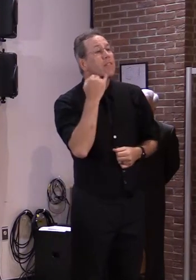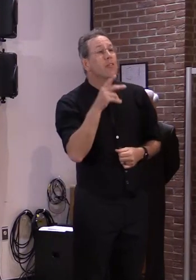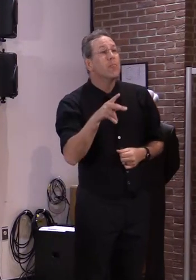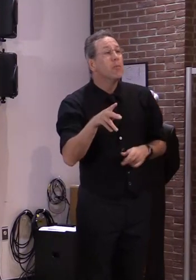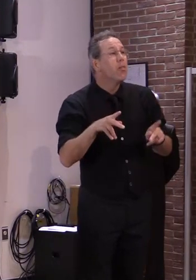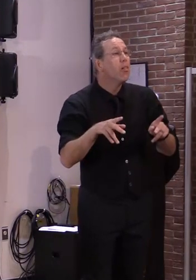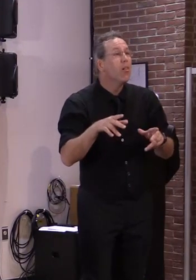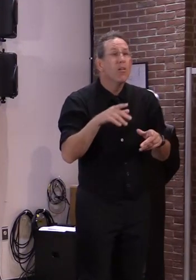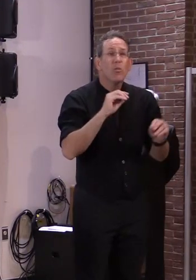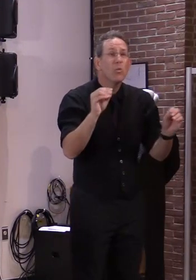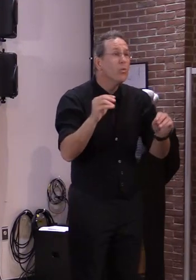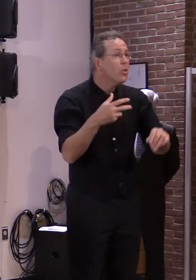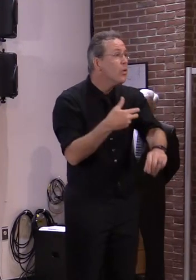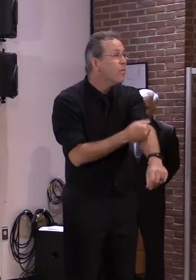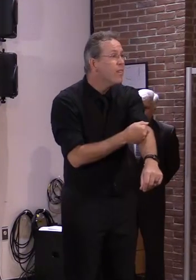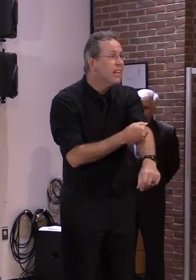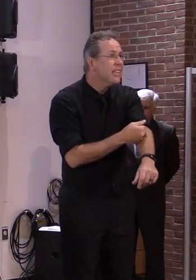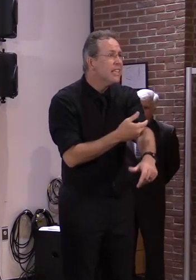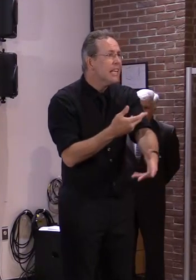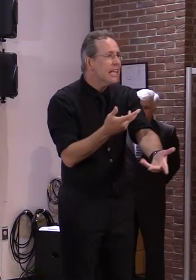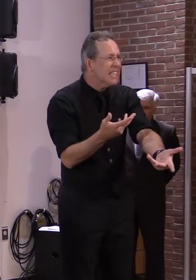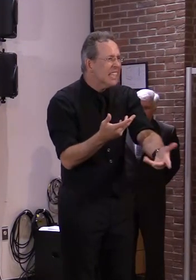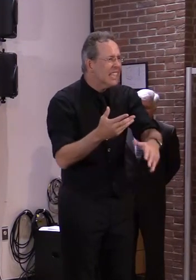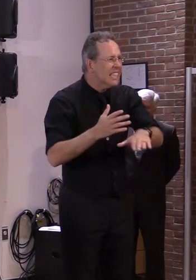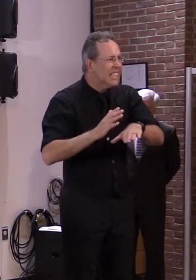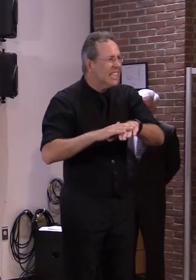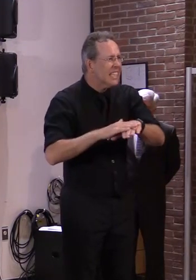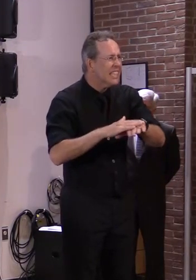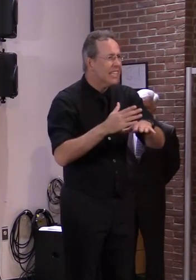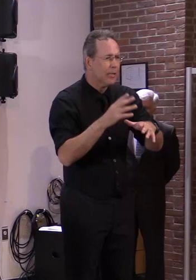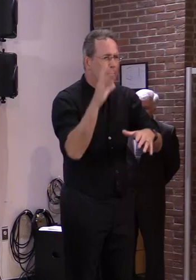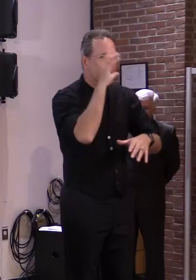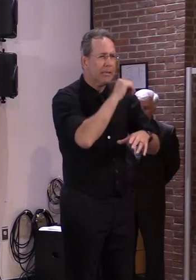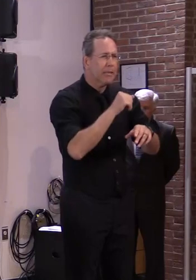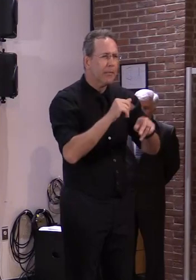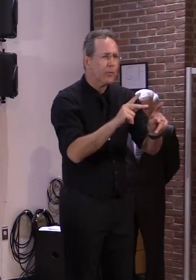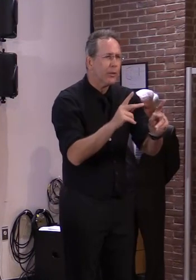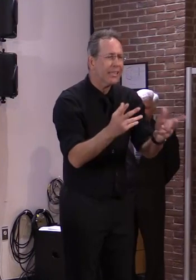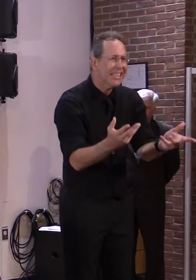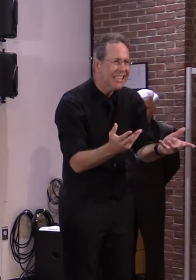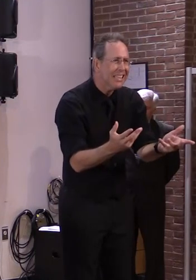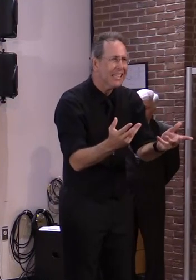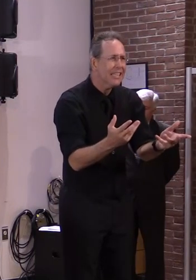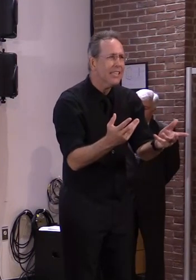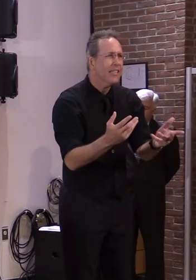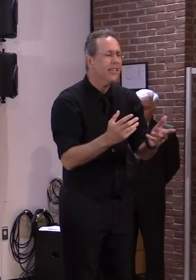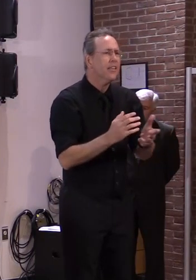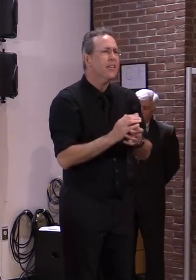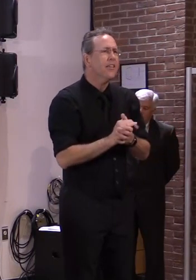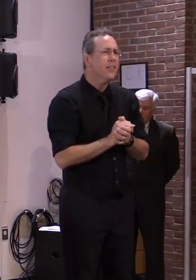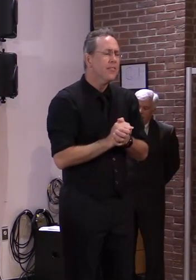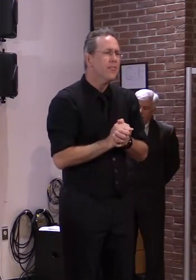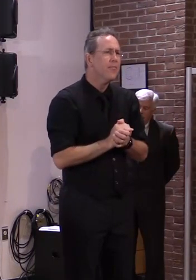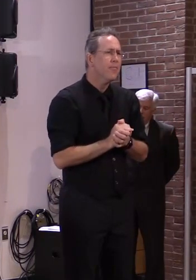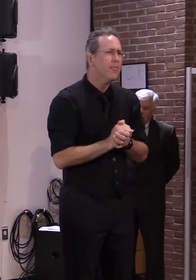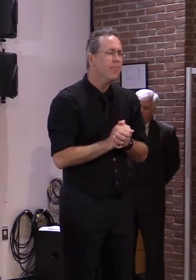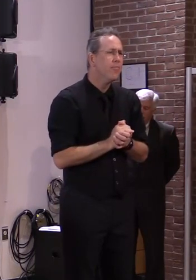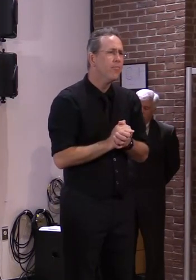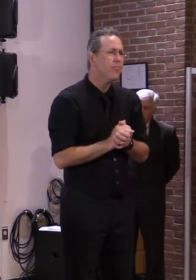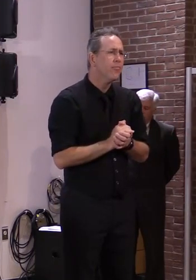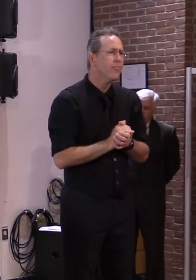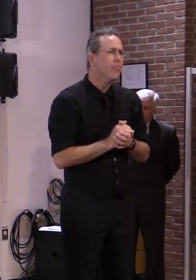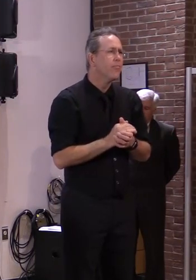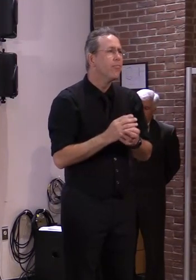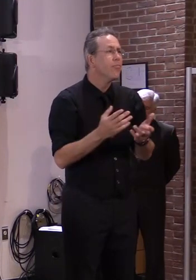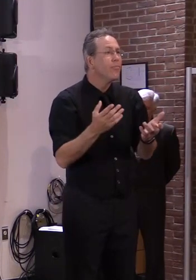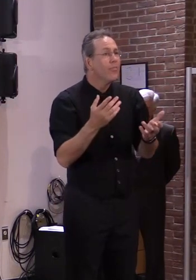remind everyone there's a lot of opportunity in Vermont in terms of employment. I think I saw a figure of for every